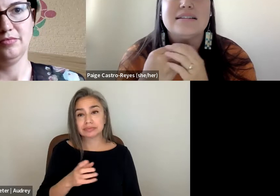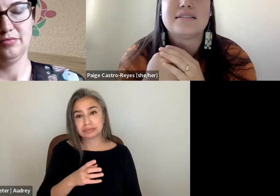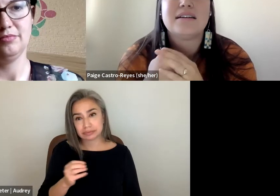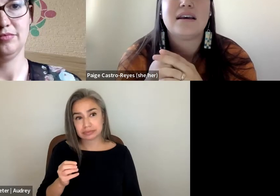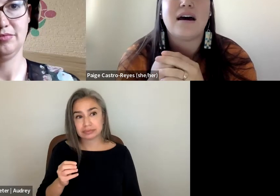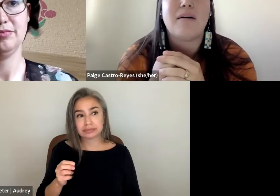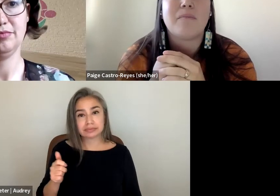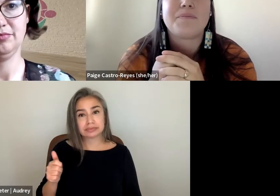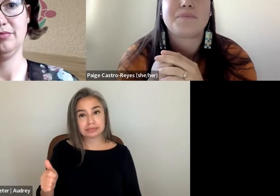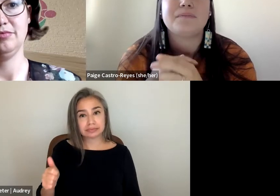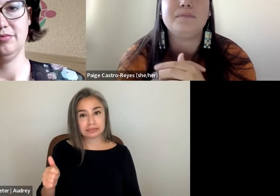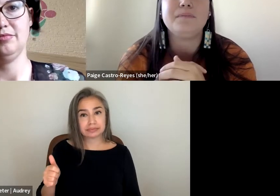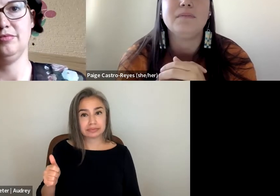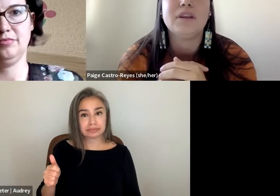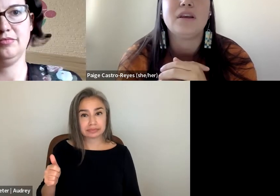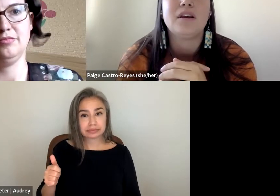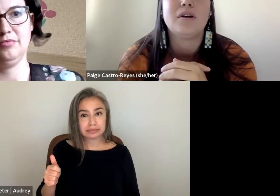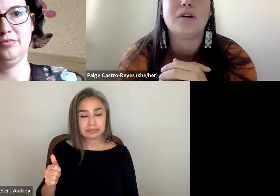that is